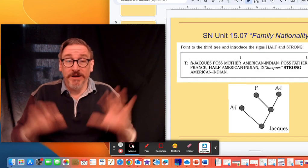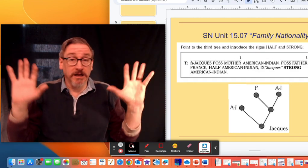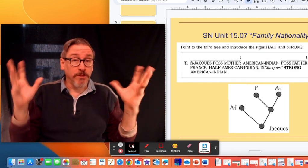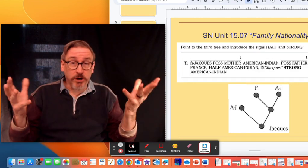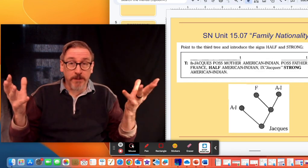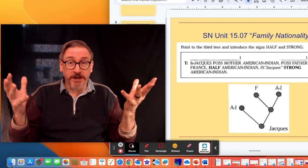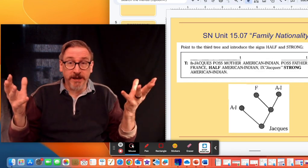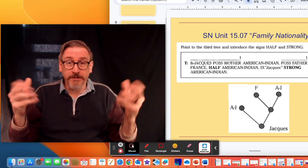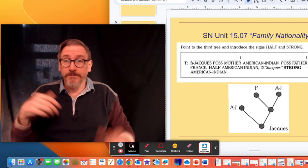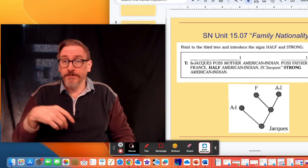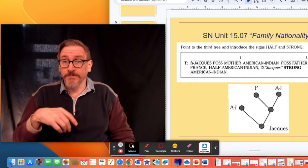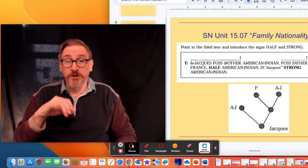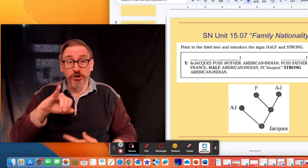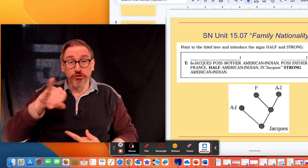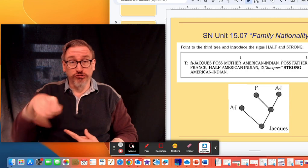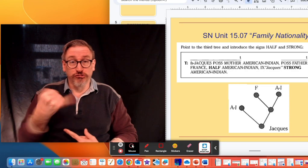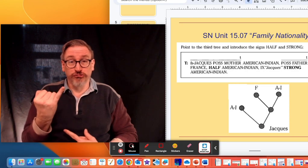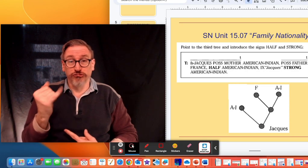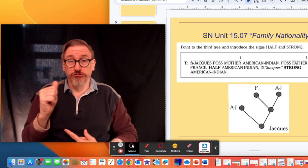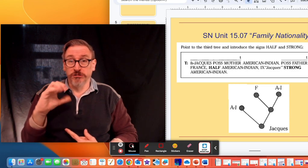Now we get a little bit more complicated.